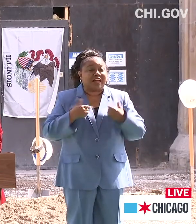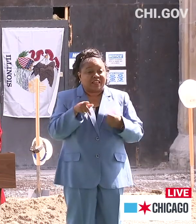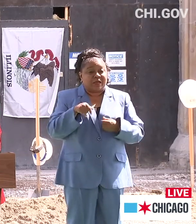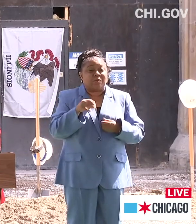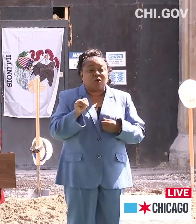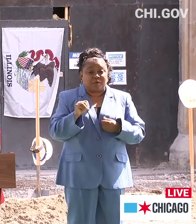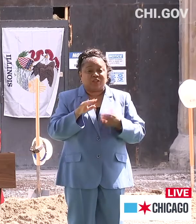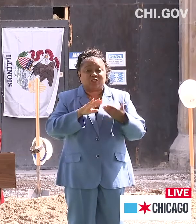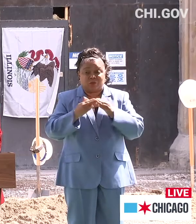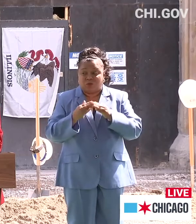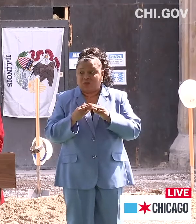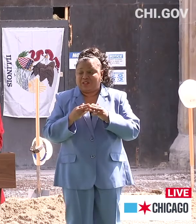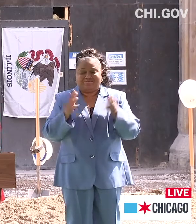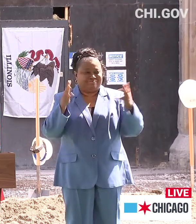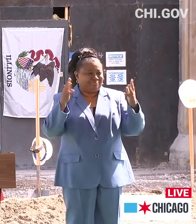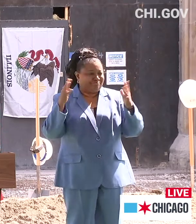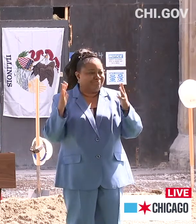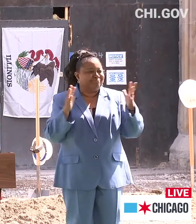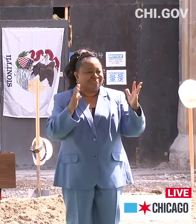Pullman community.